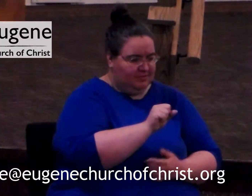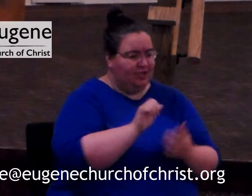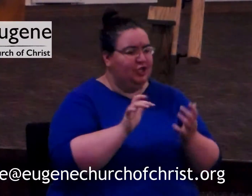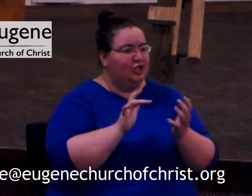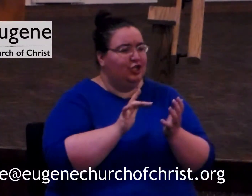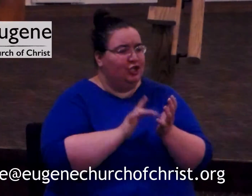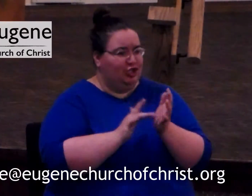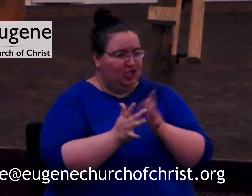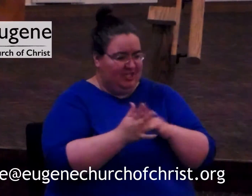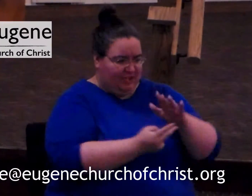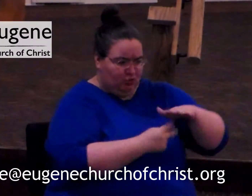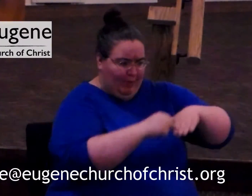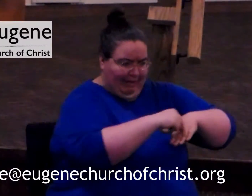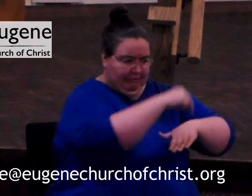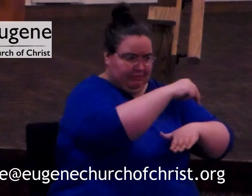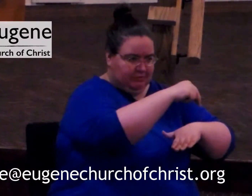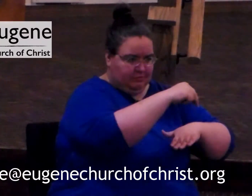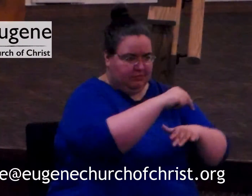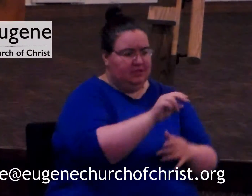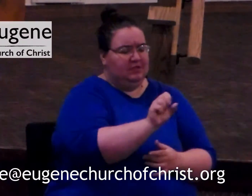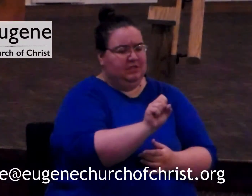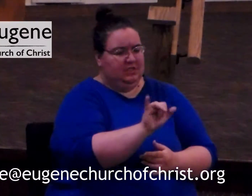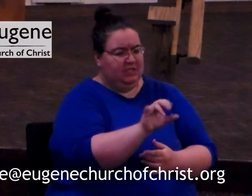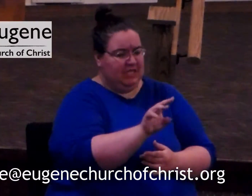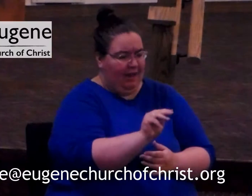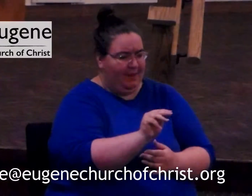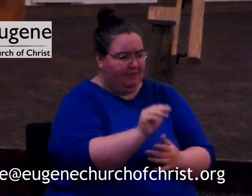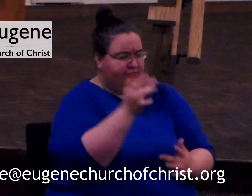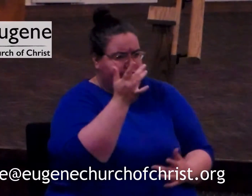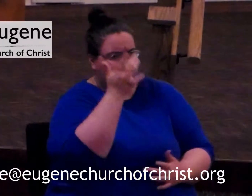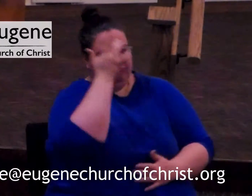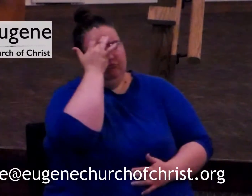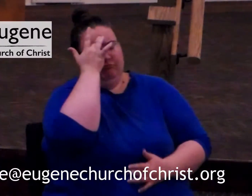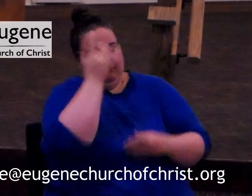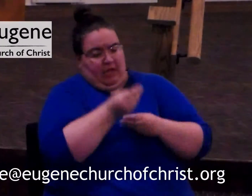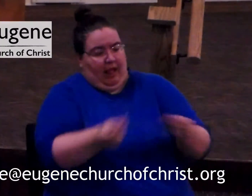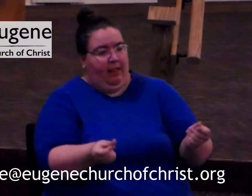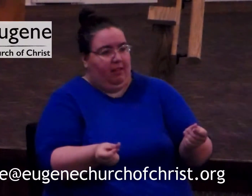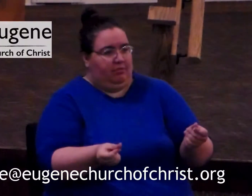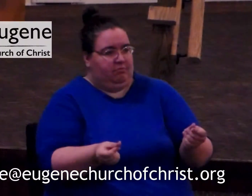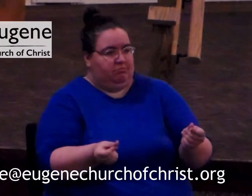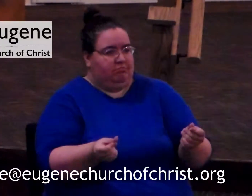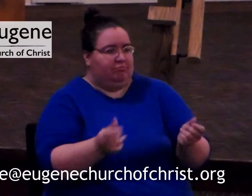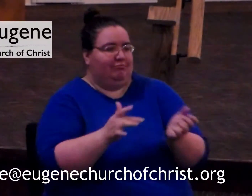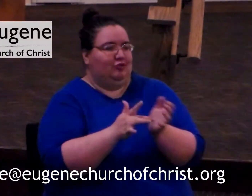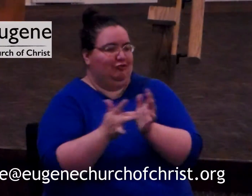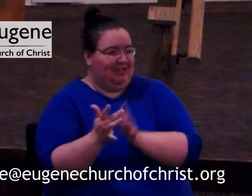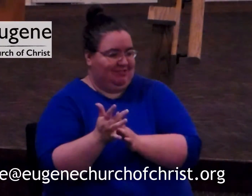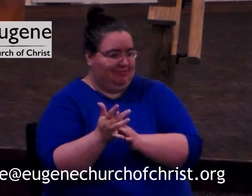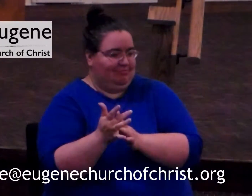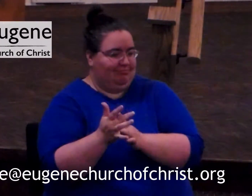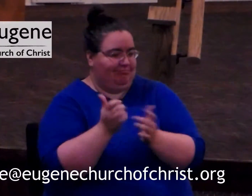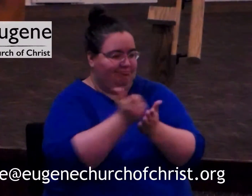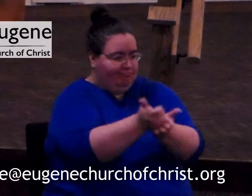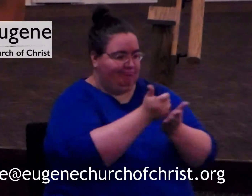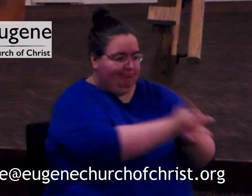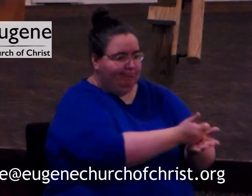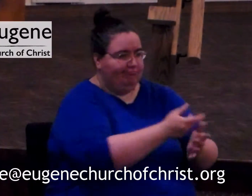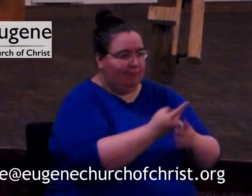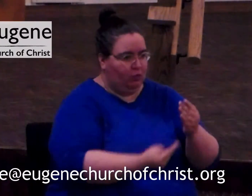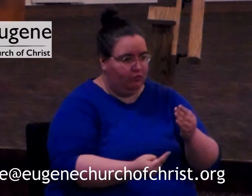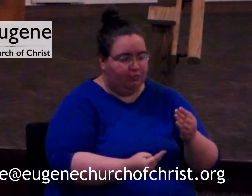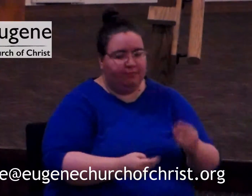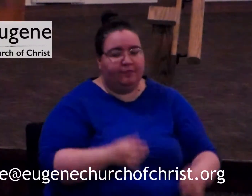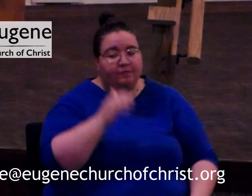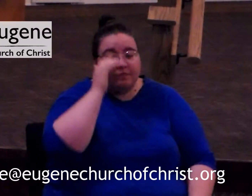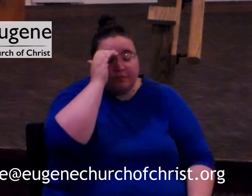leprosy, both most likely by Jesus. And so as you sit here, and I wonder, we've all heard